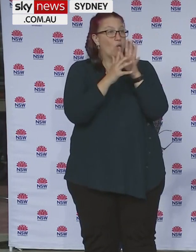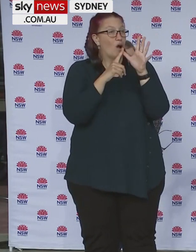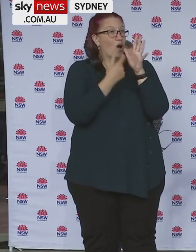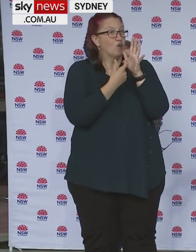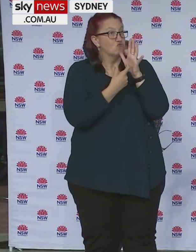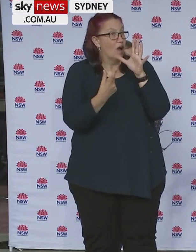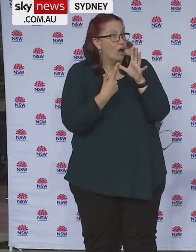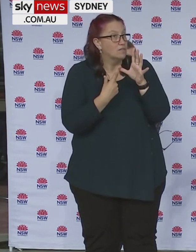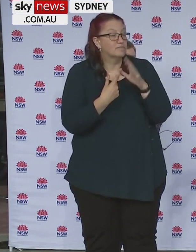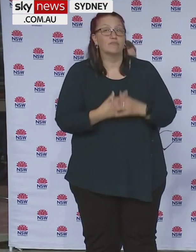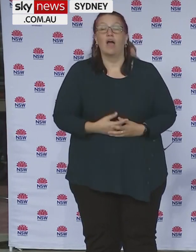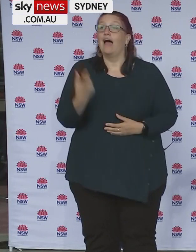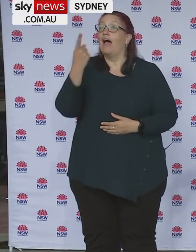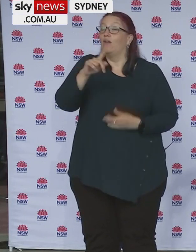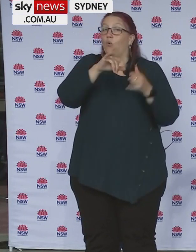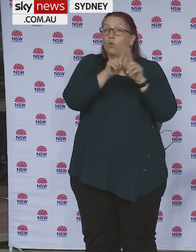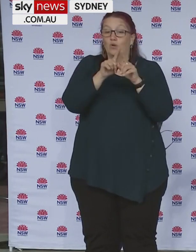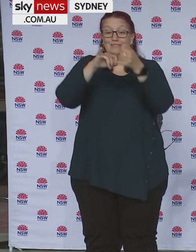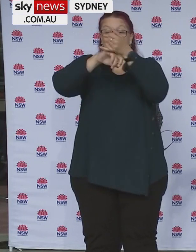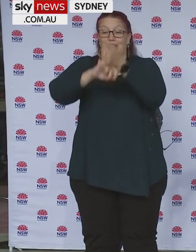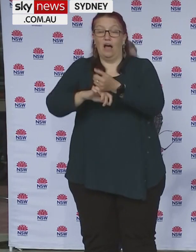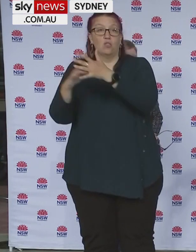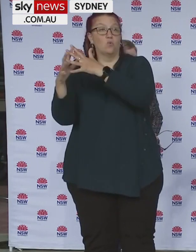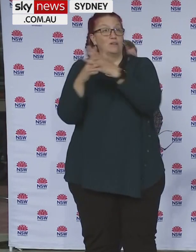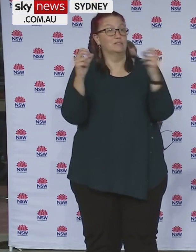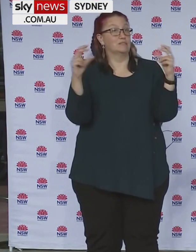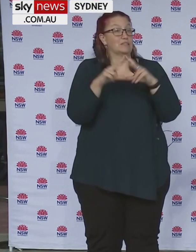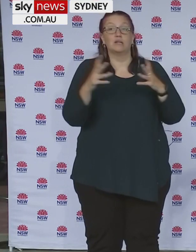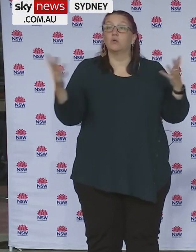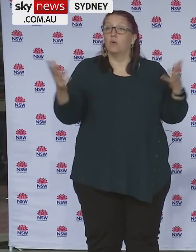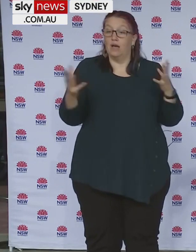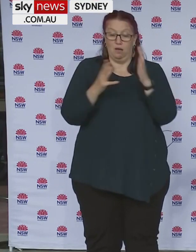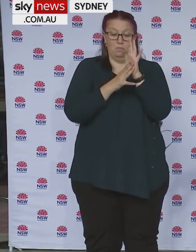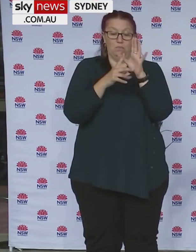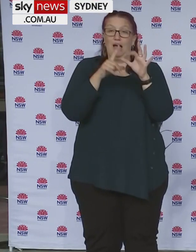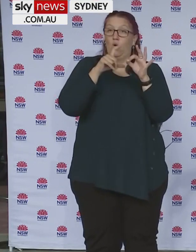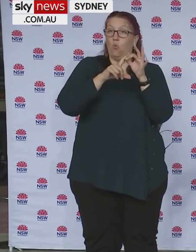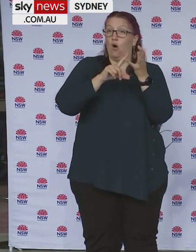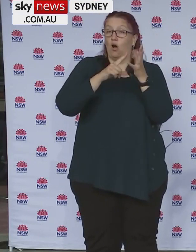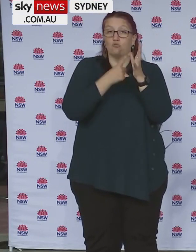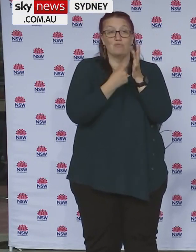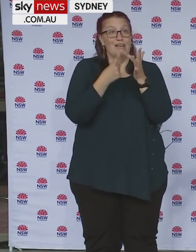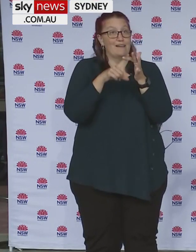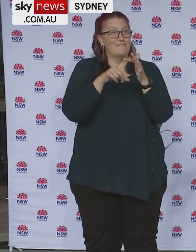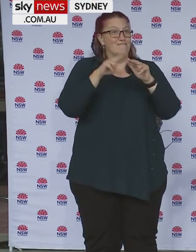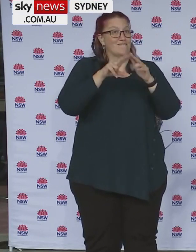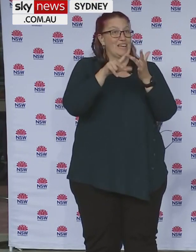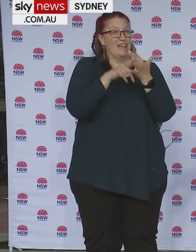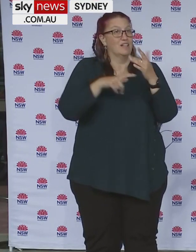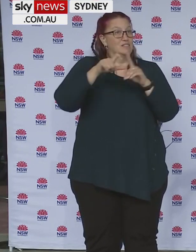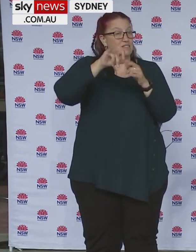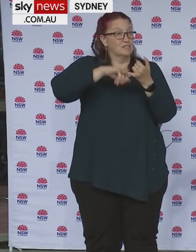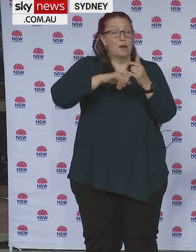Macquarie Fields, which is really important to get to the southwest community. We'll also be having a major additional hub in the Sydney CBD.